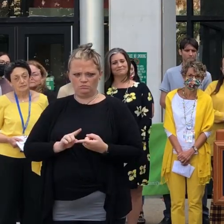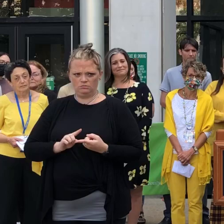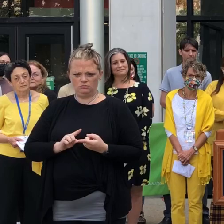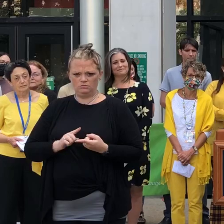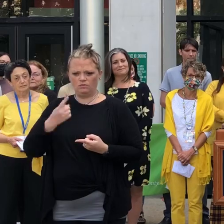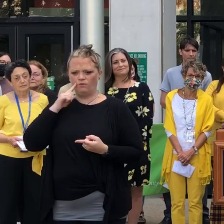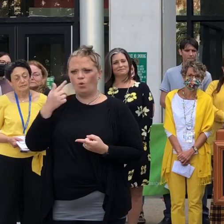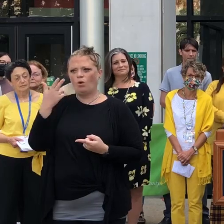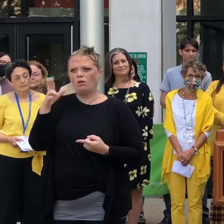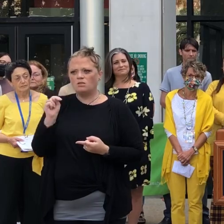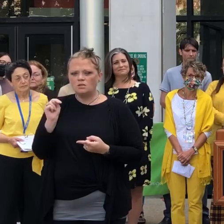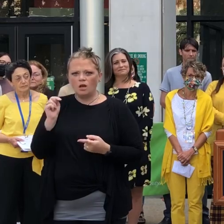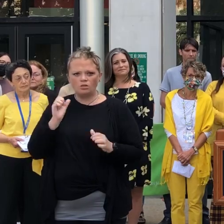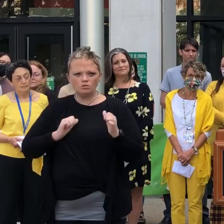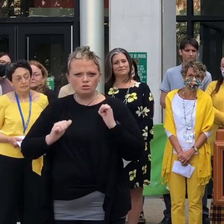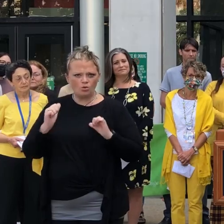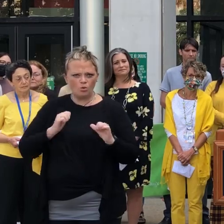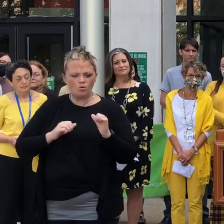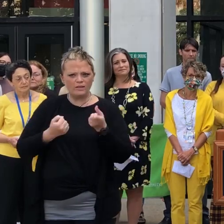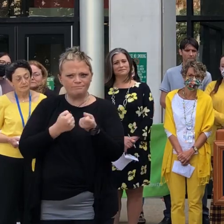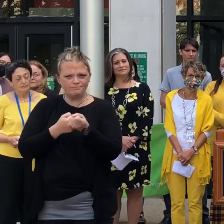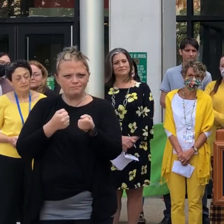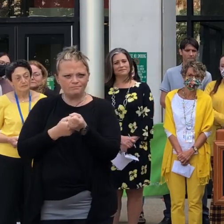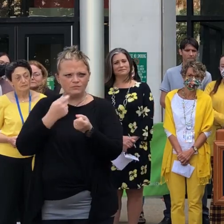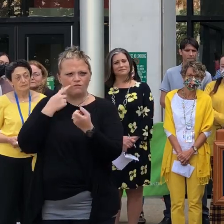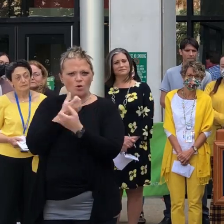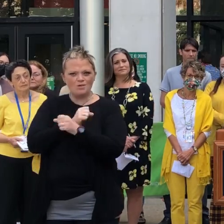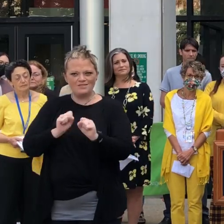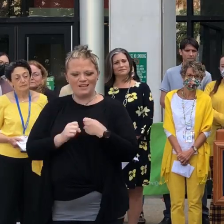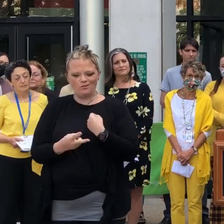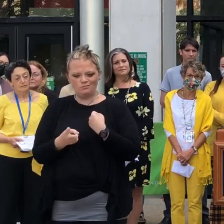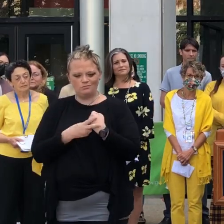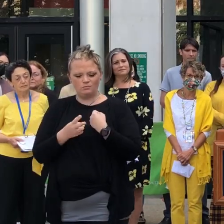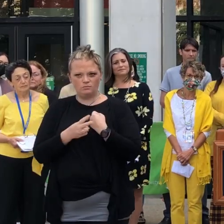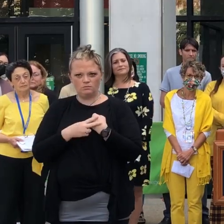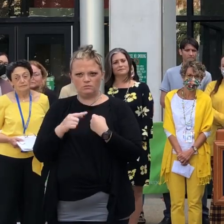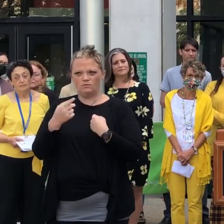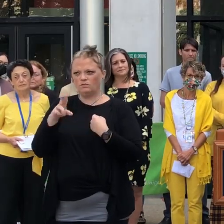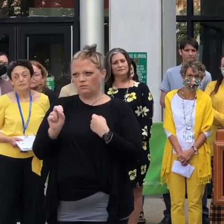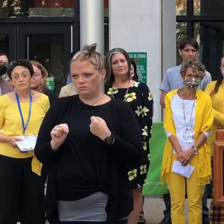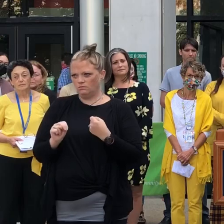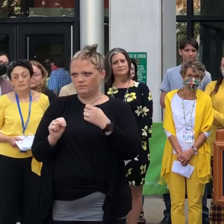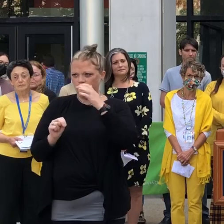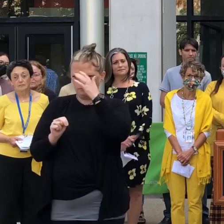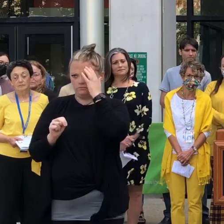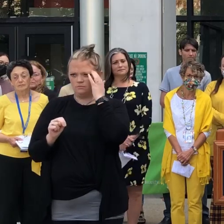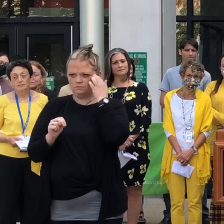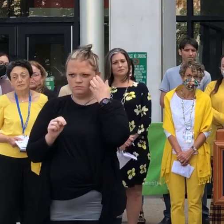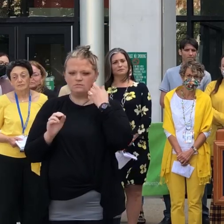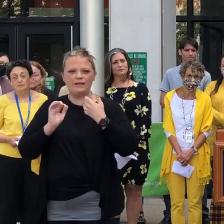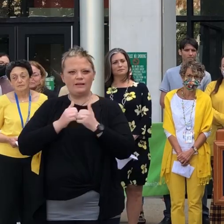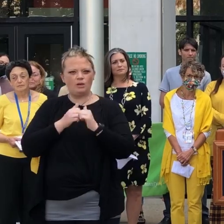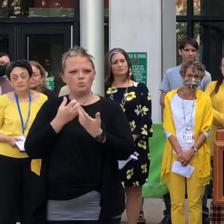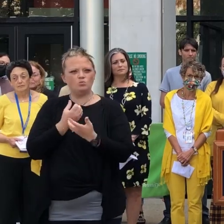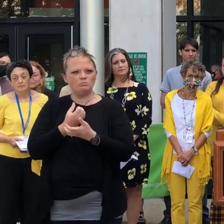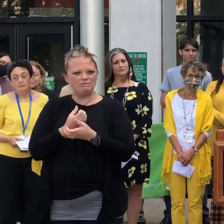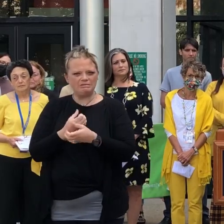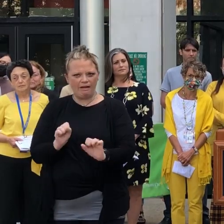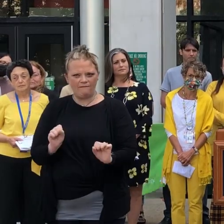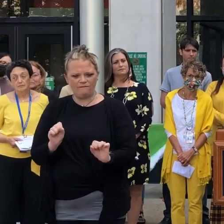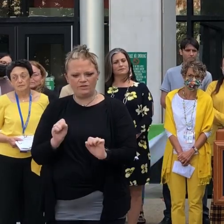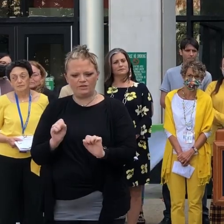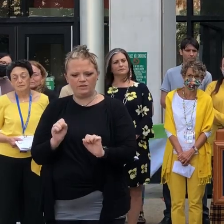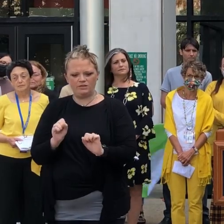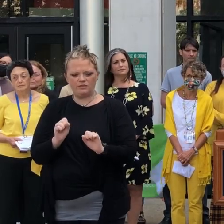gun shows and advocate for safe storage of firearms and how to safely put